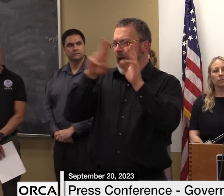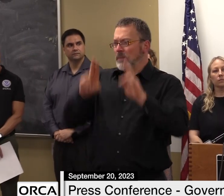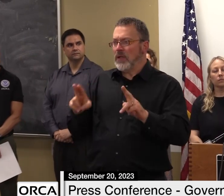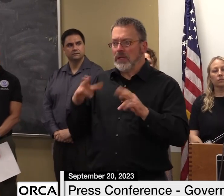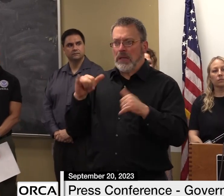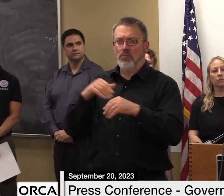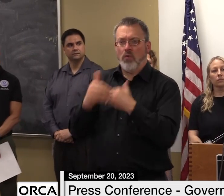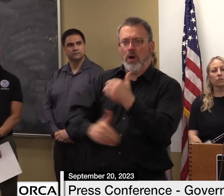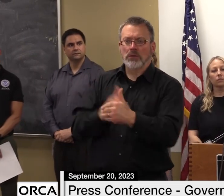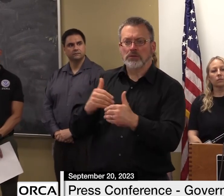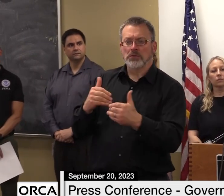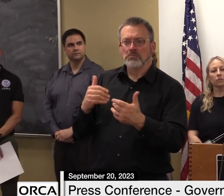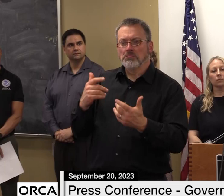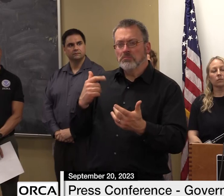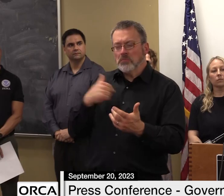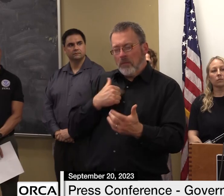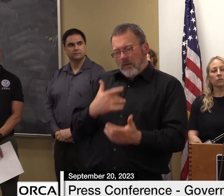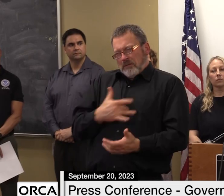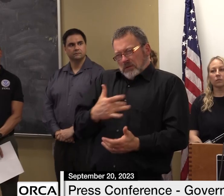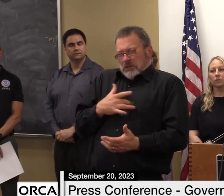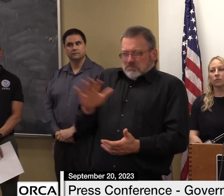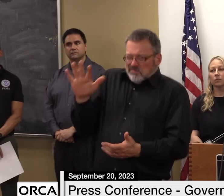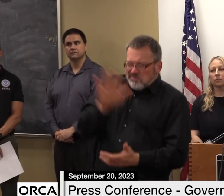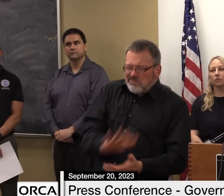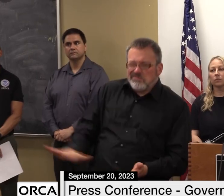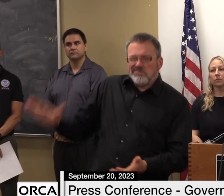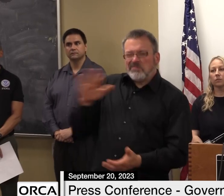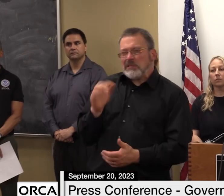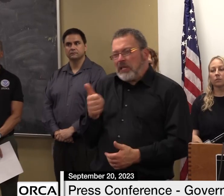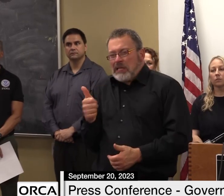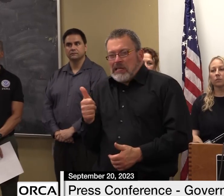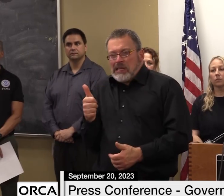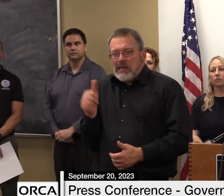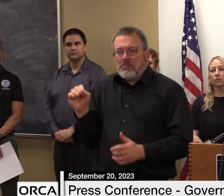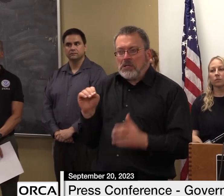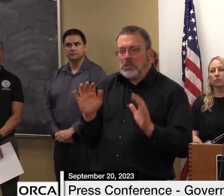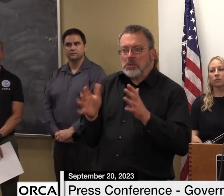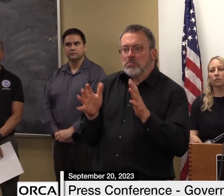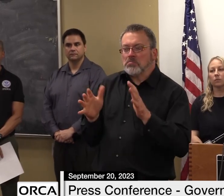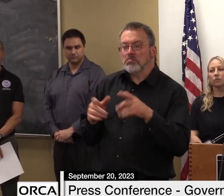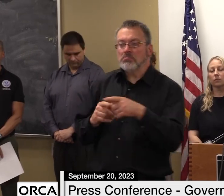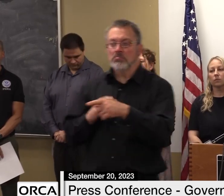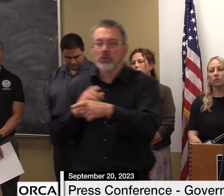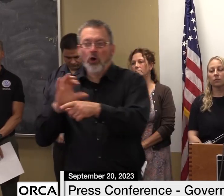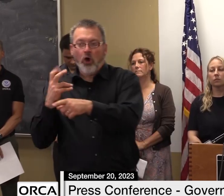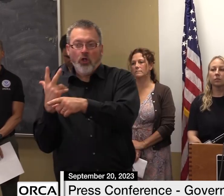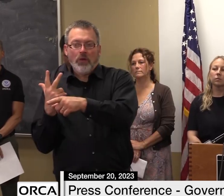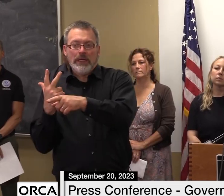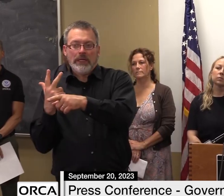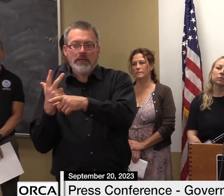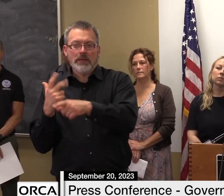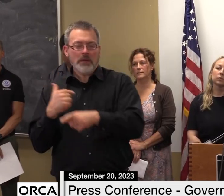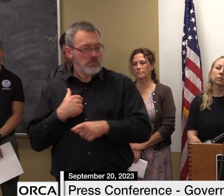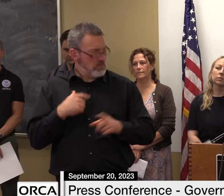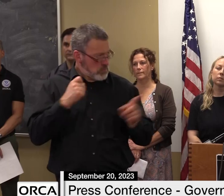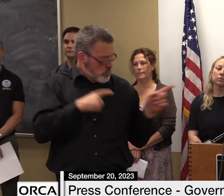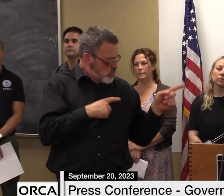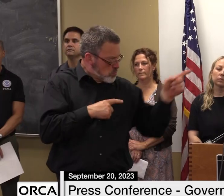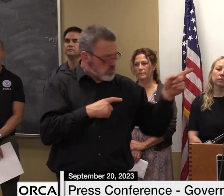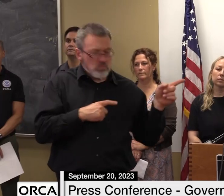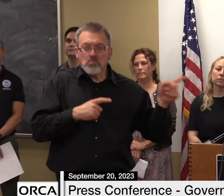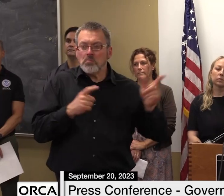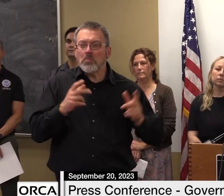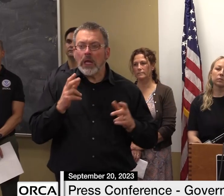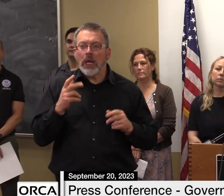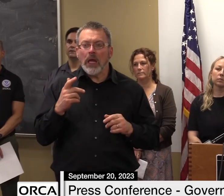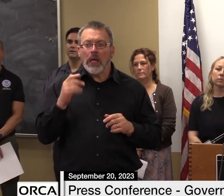$10 million more to spend on this enhancement. What, and maybe Commissioner, maybe for the Governor too, what else do you expect to ask